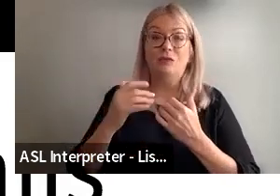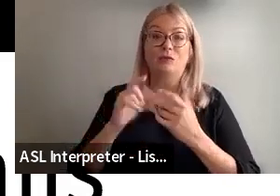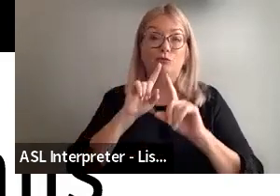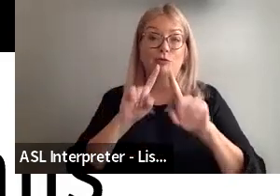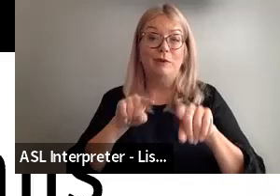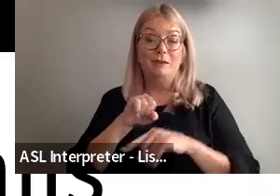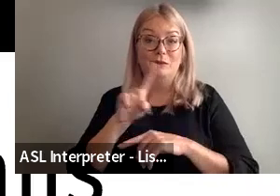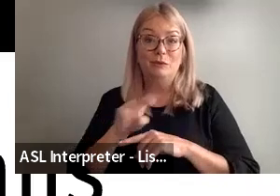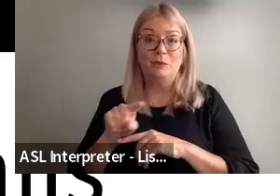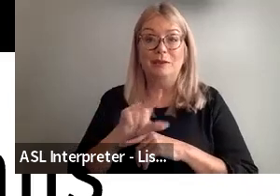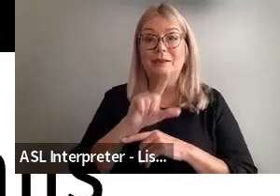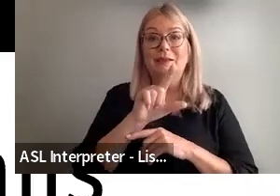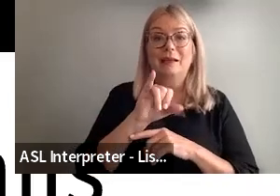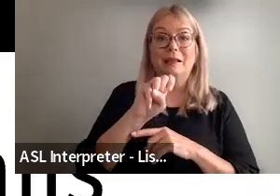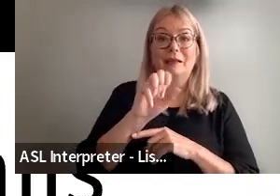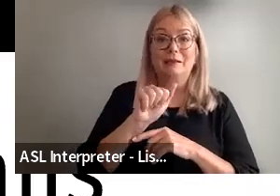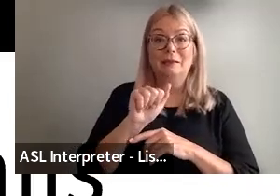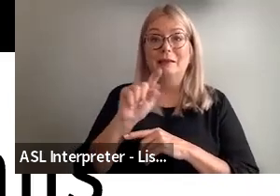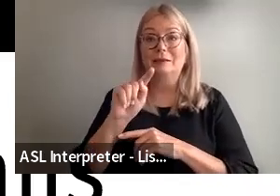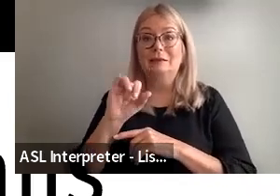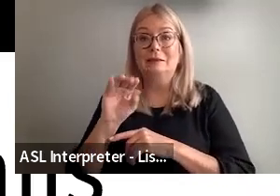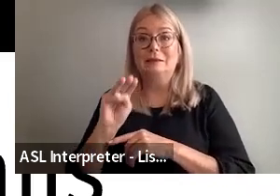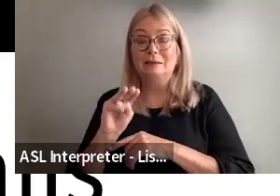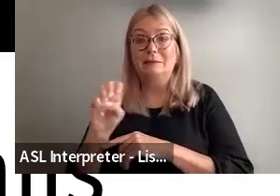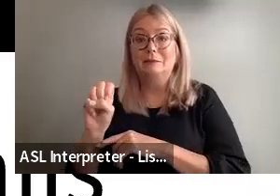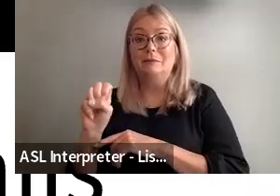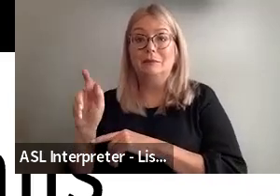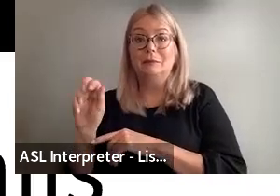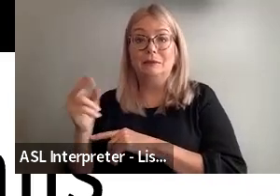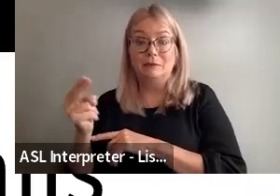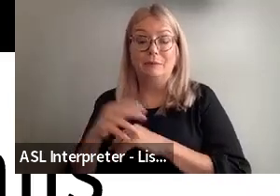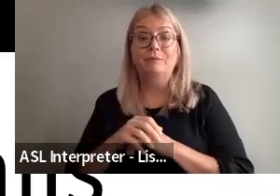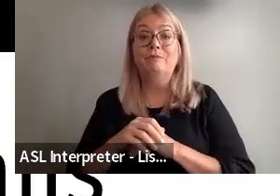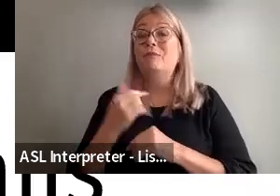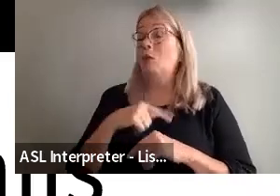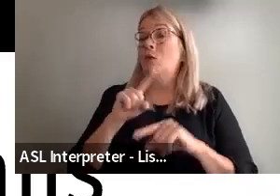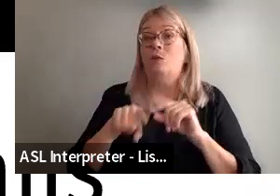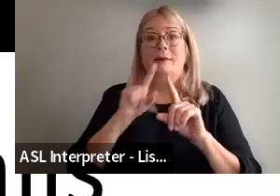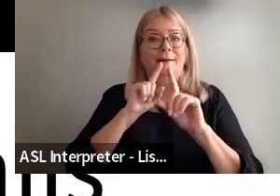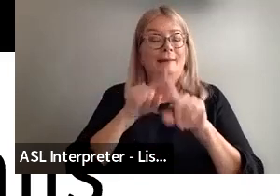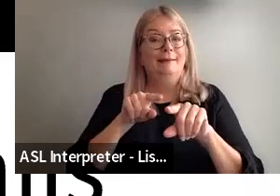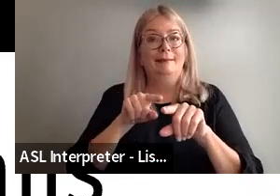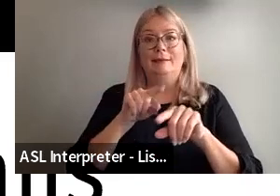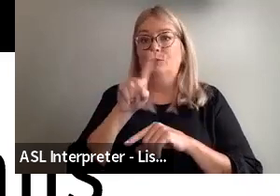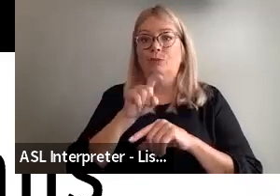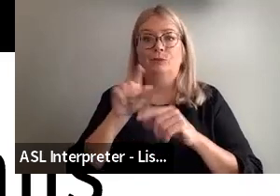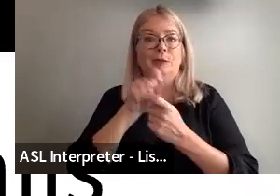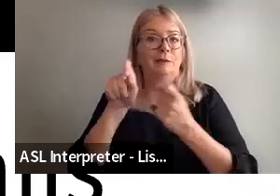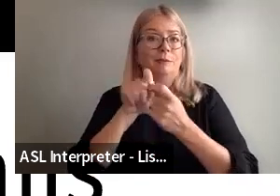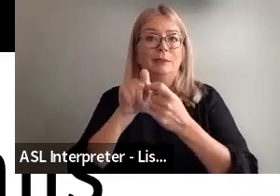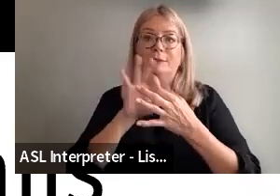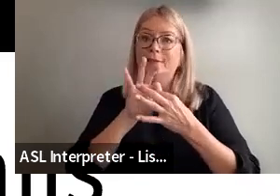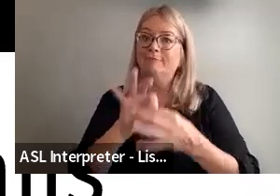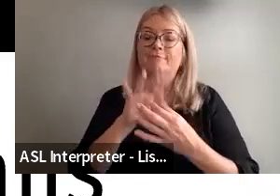and Sarah. Please remember, we cannot answer a question specific to your benefit claim or business in this